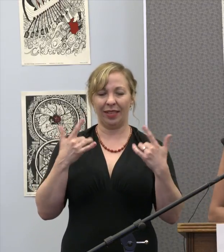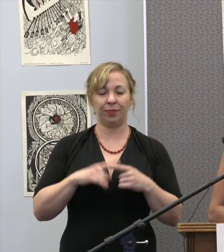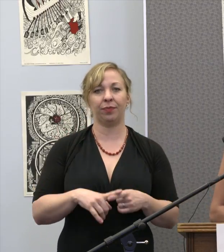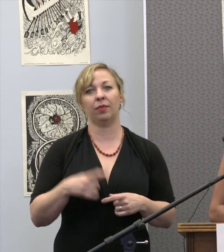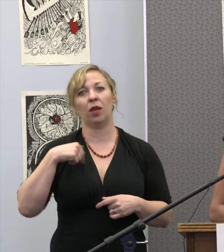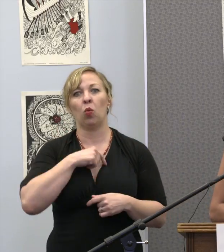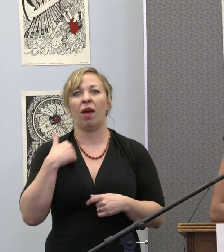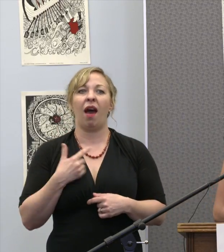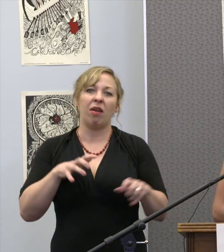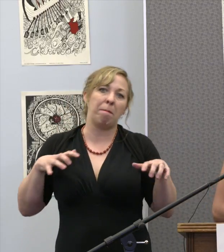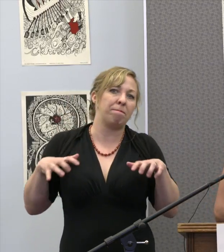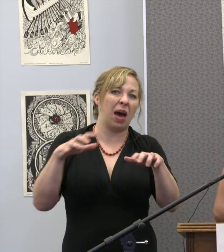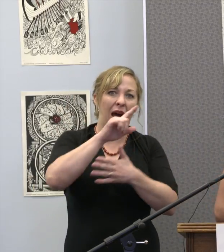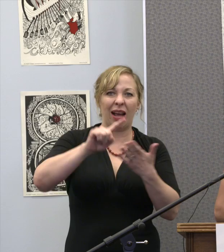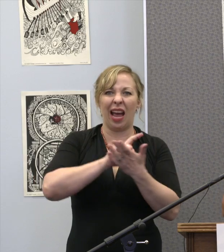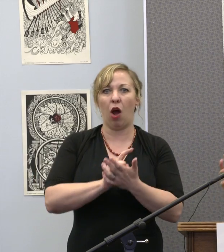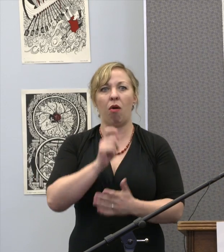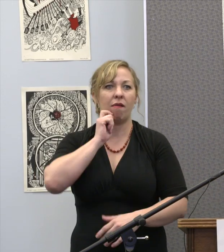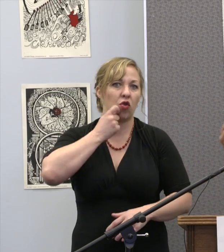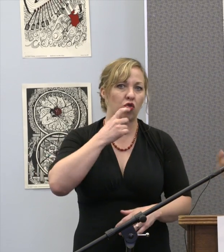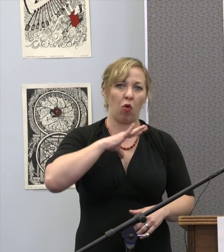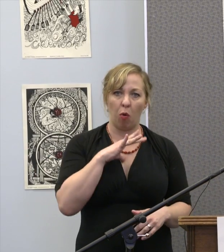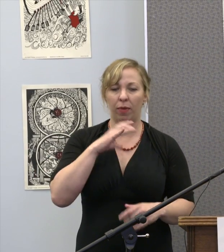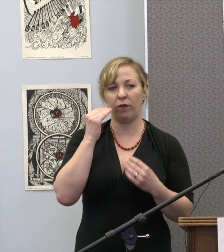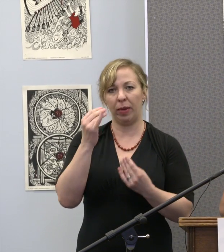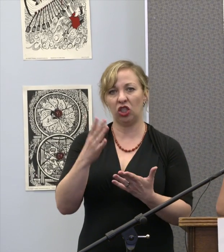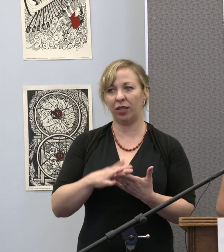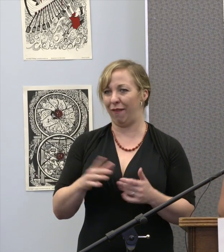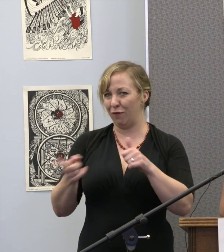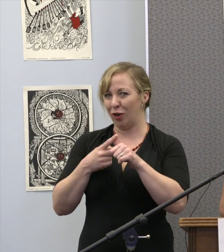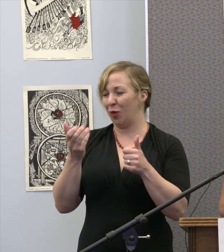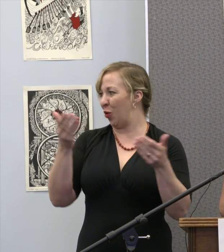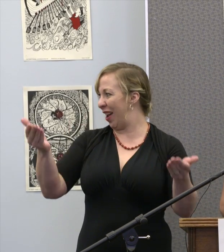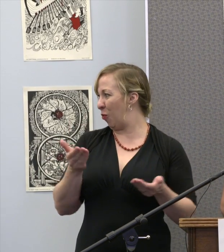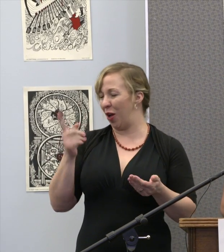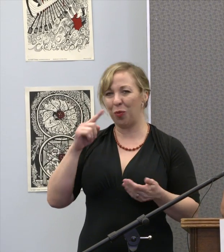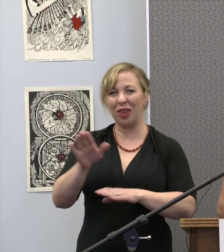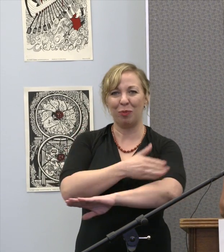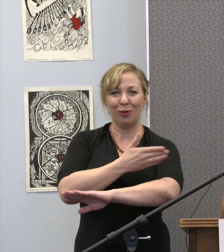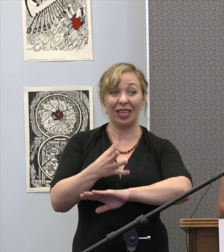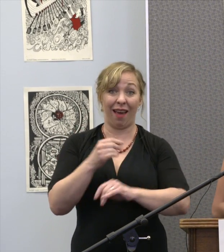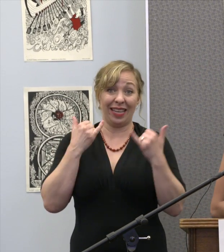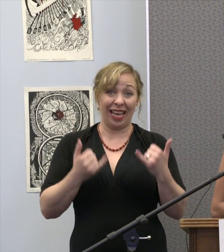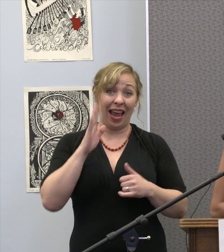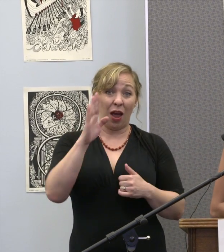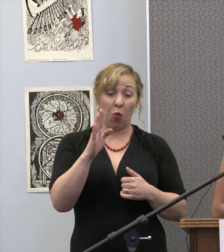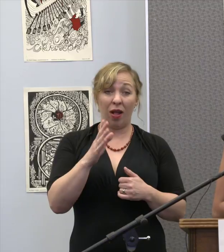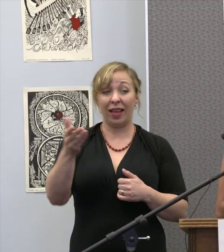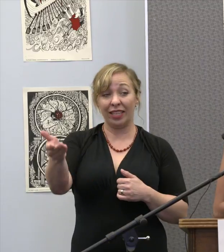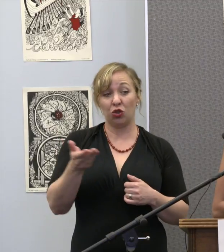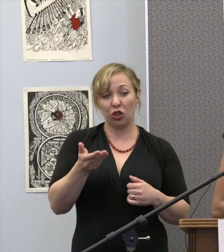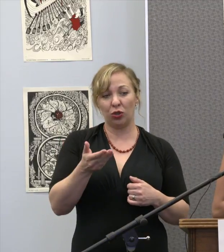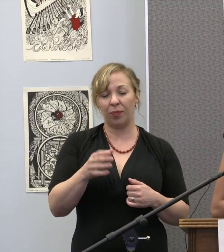of dope information, but before we start, we want to welcome the space with music. And today we're going to